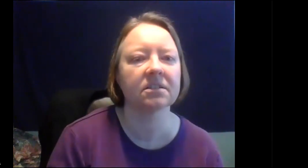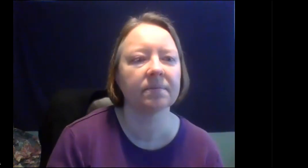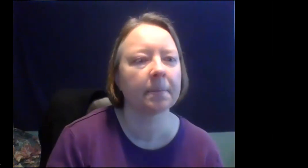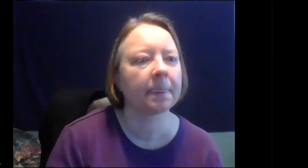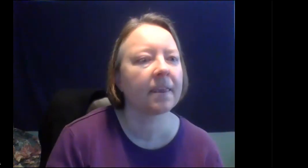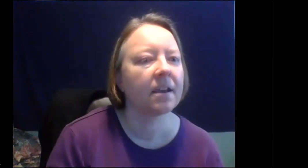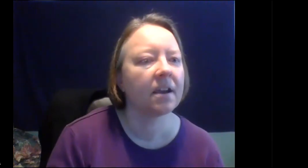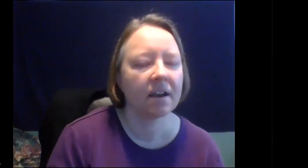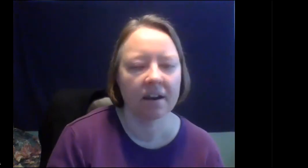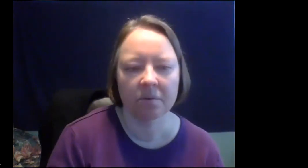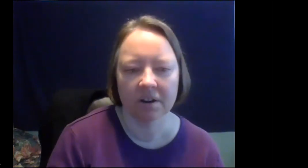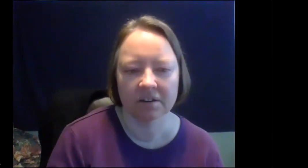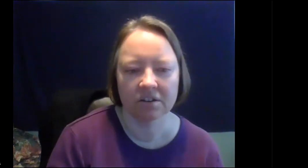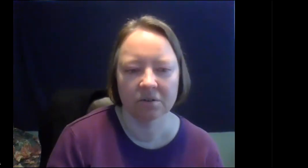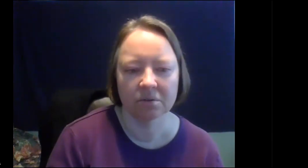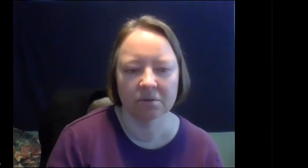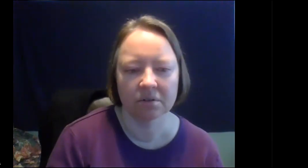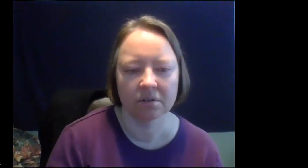because I want to